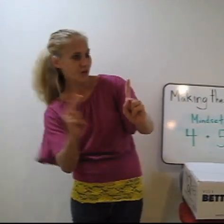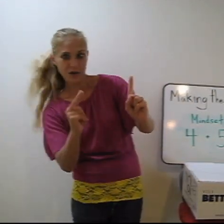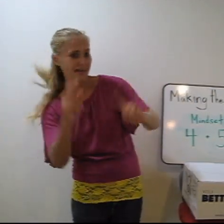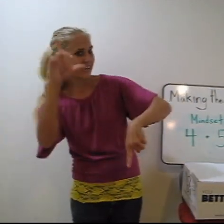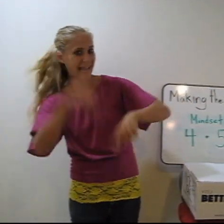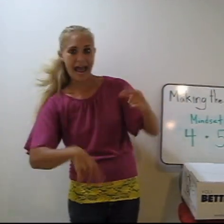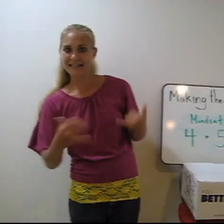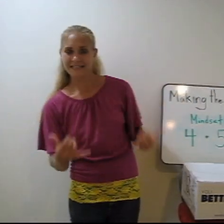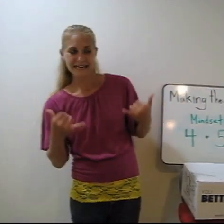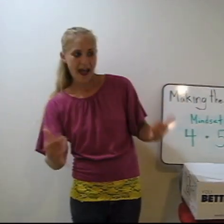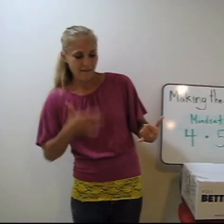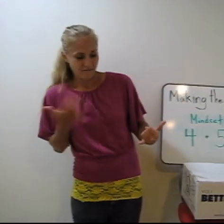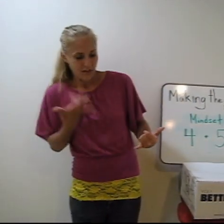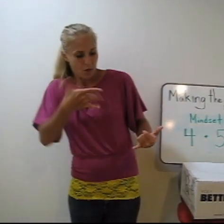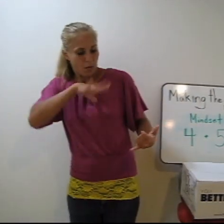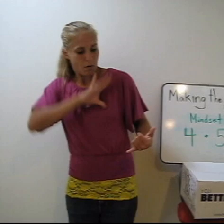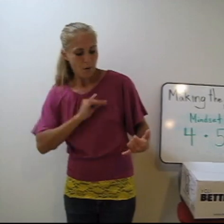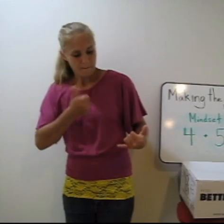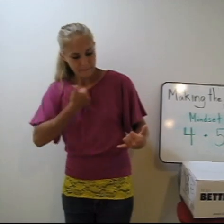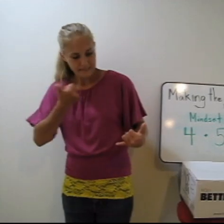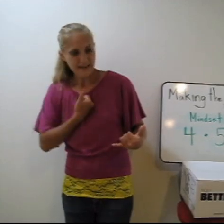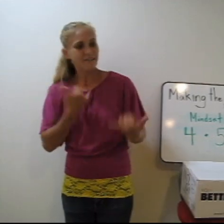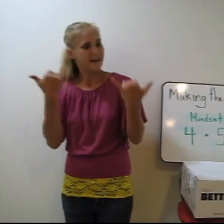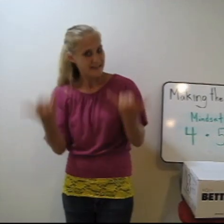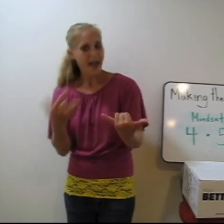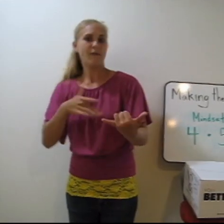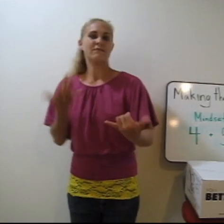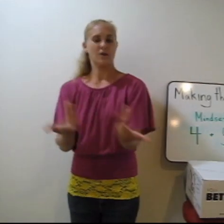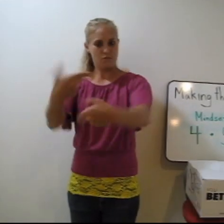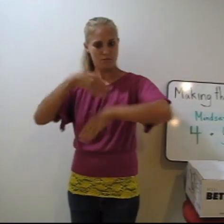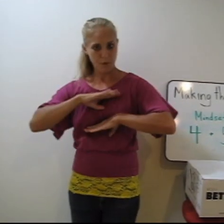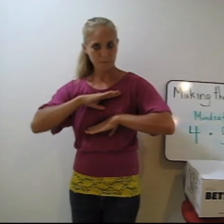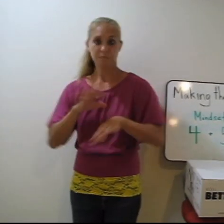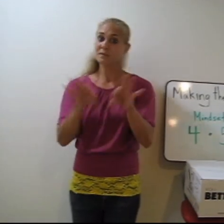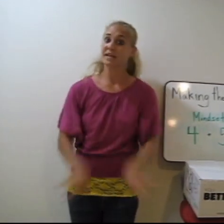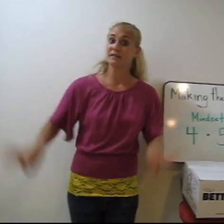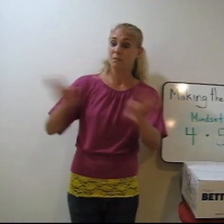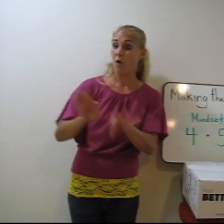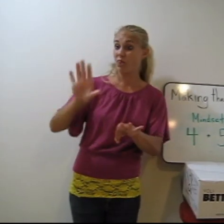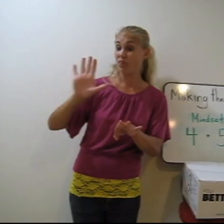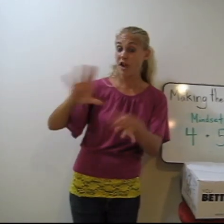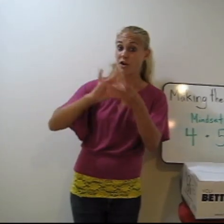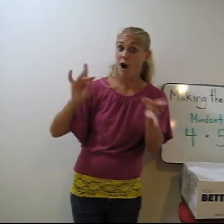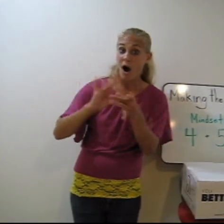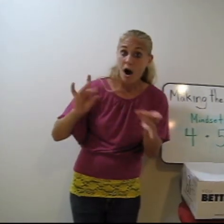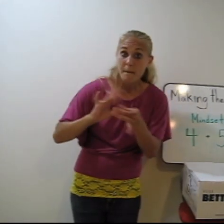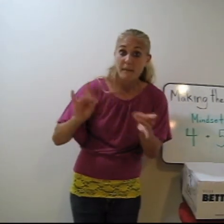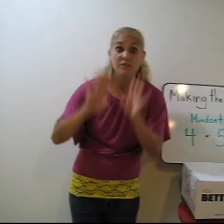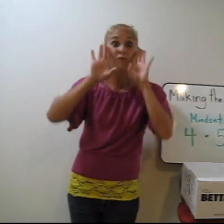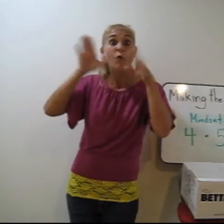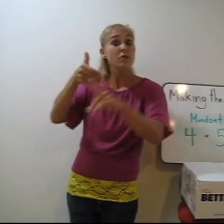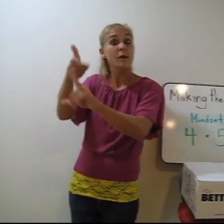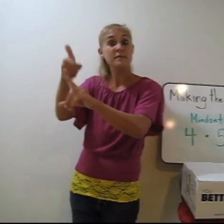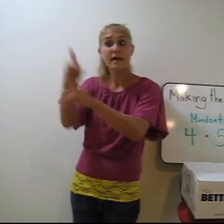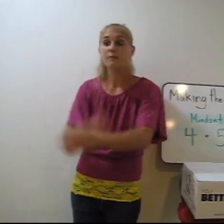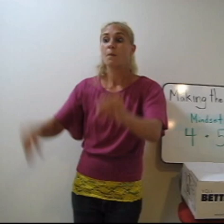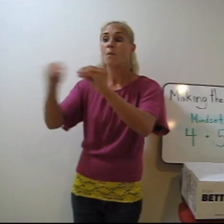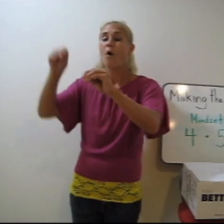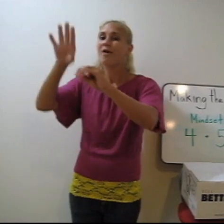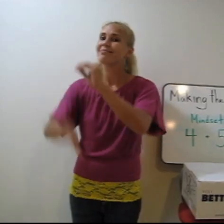about themselves. It is important to realize their comments are saying more about them and their fears being kicked up by